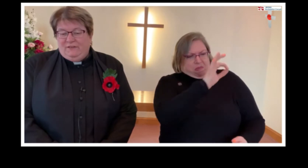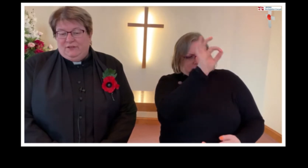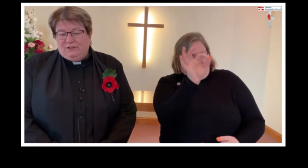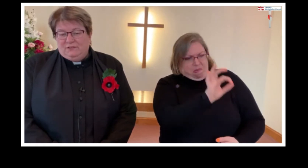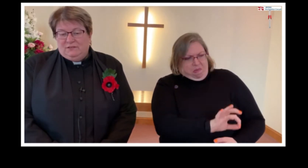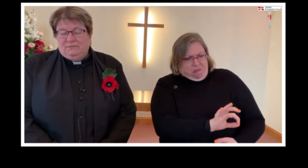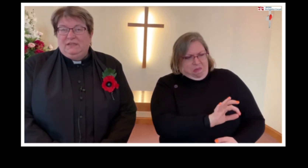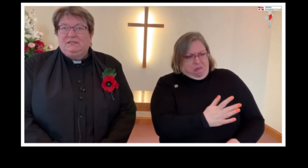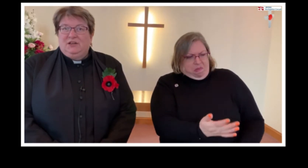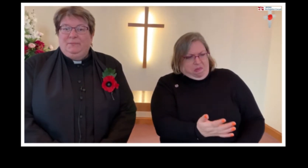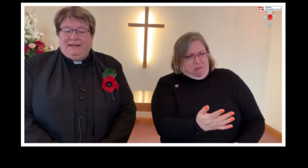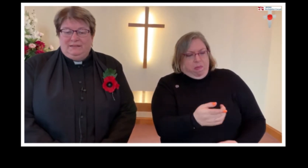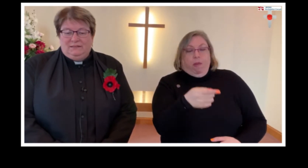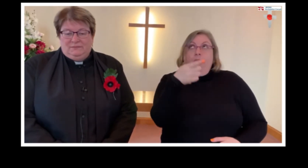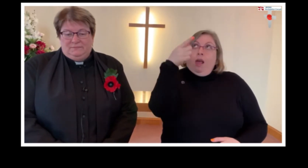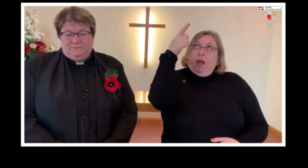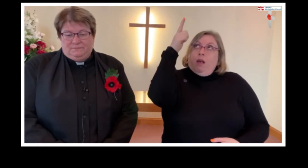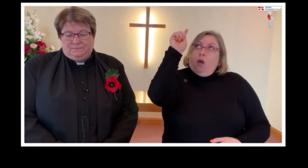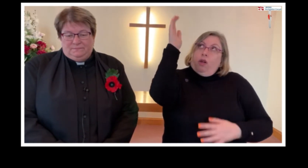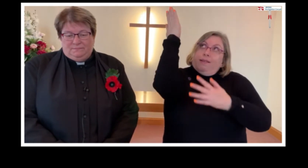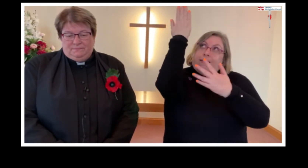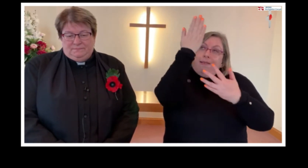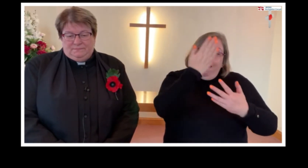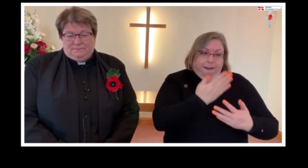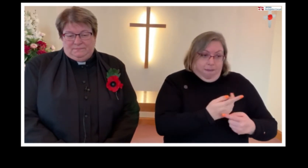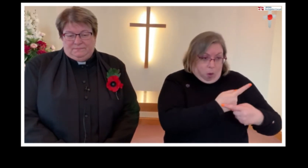God gave us this command.